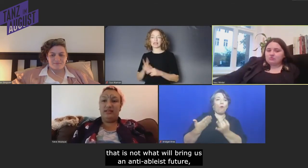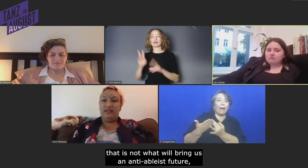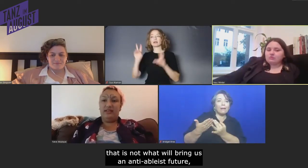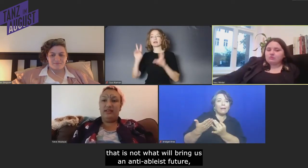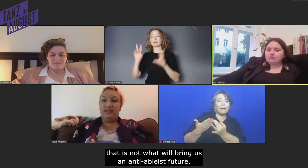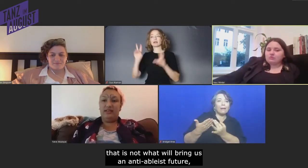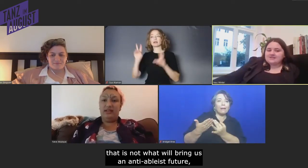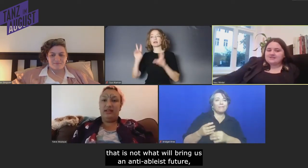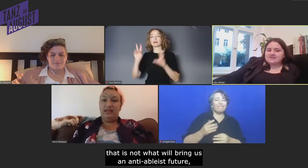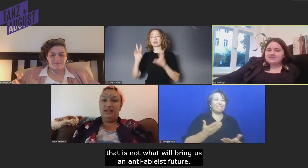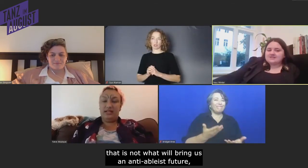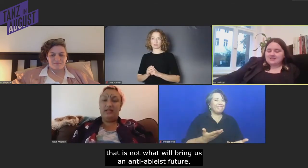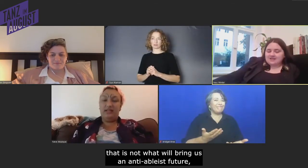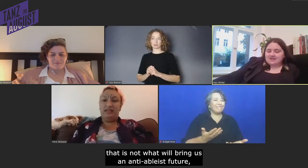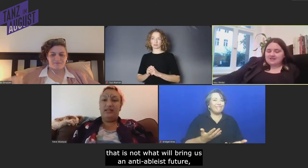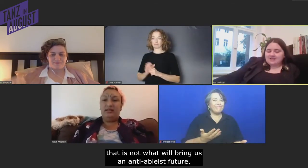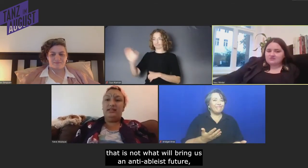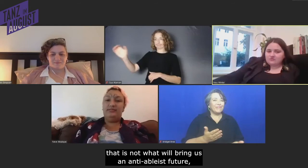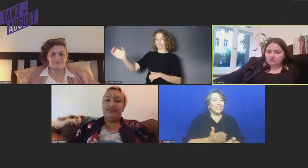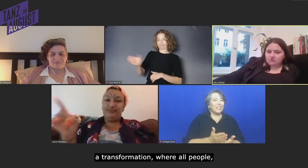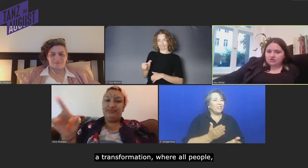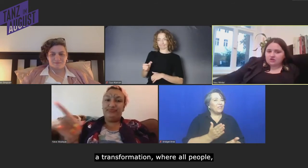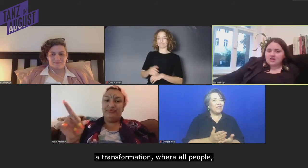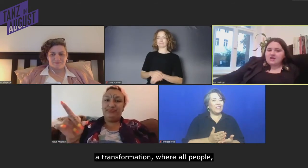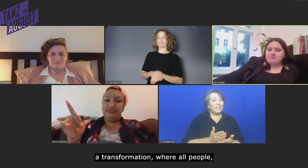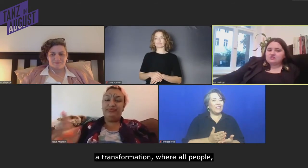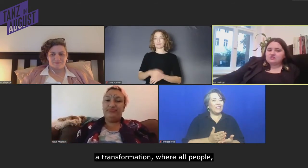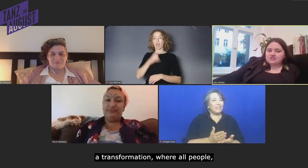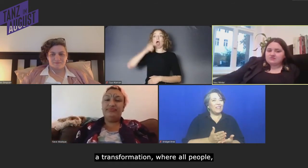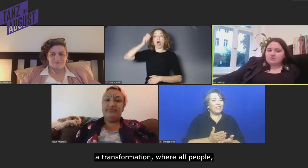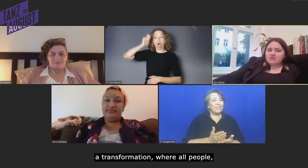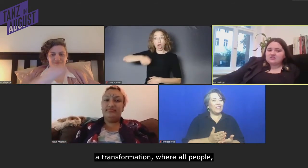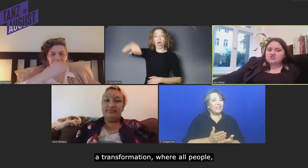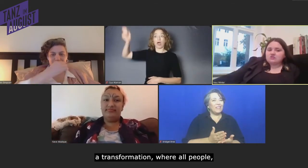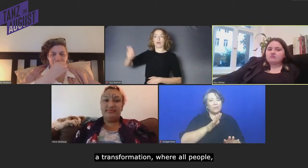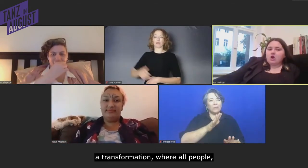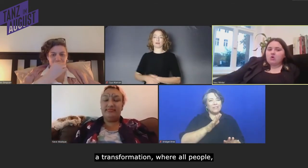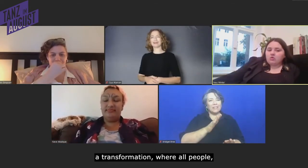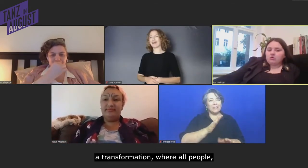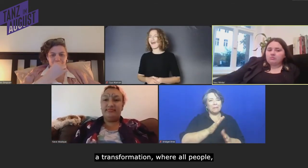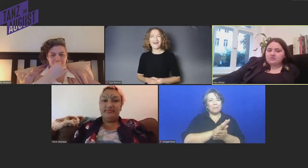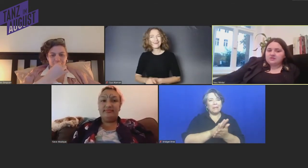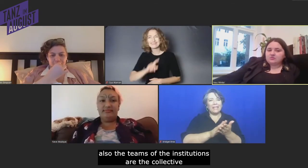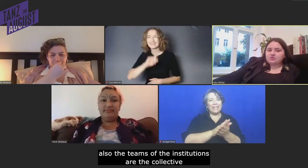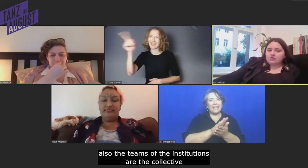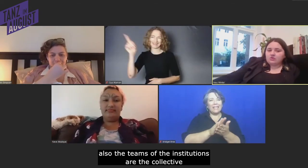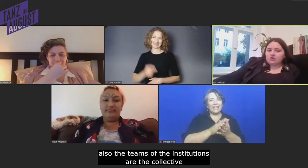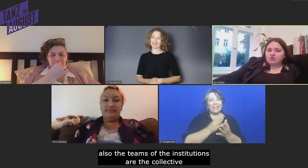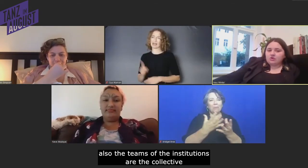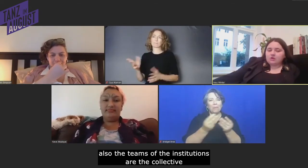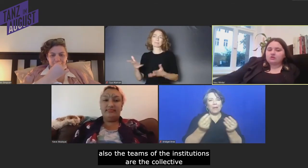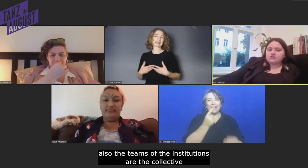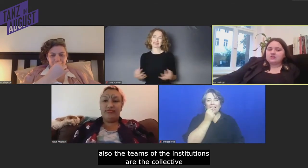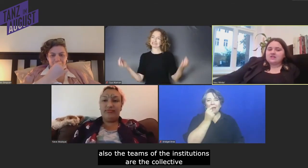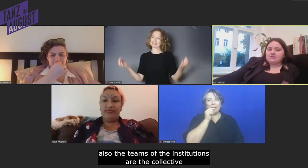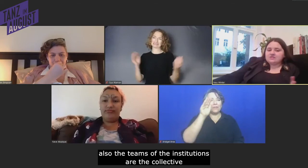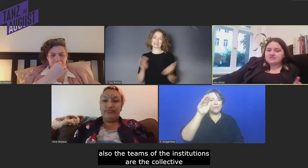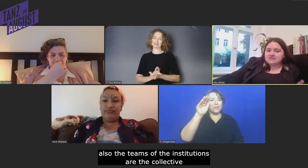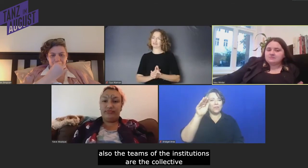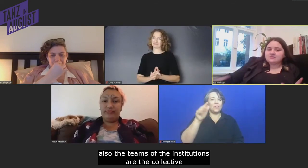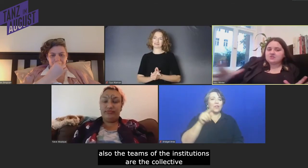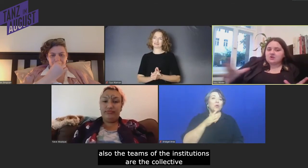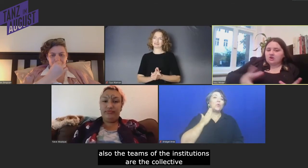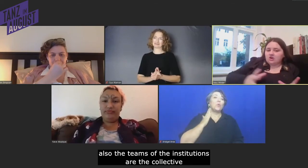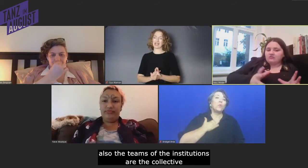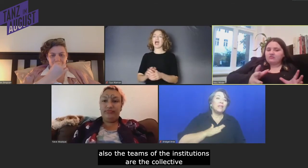what will bring us an anti-ableist future, but transformation where all people, and where also like the